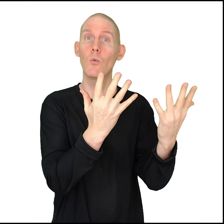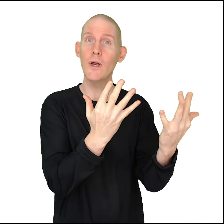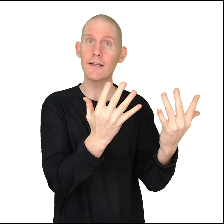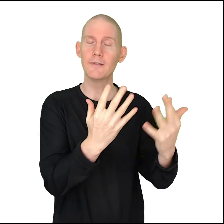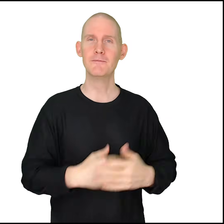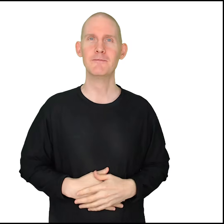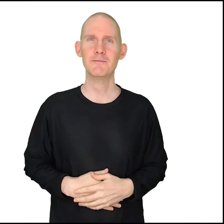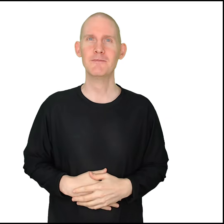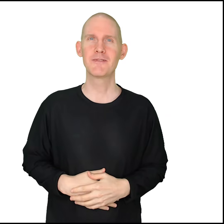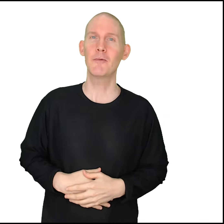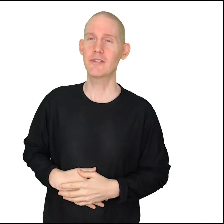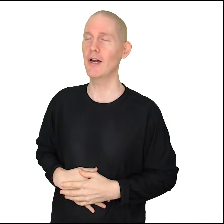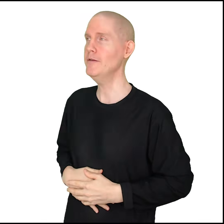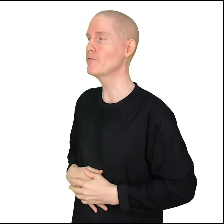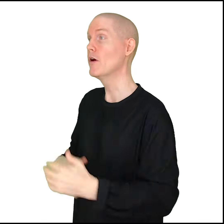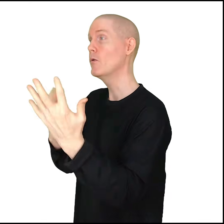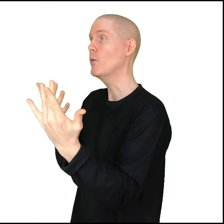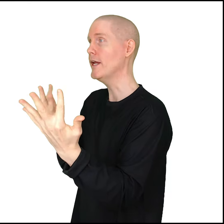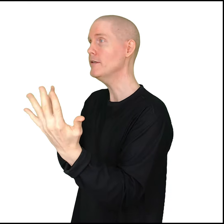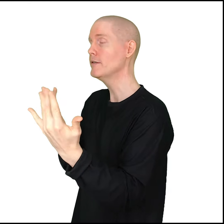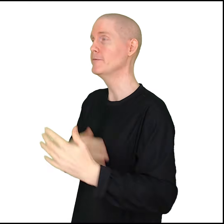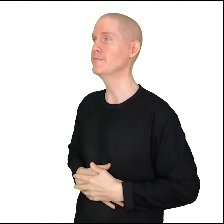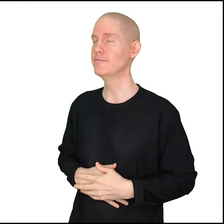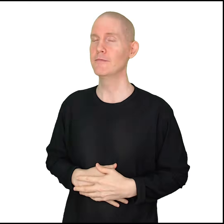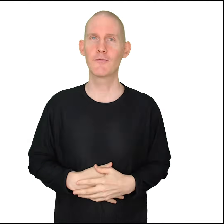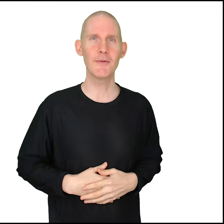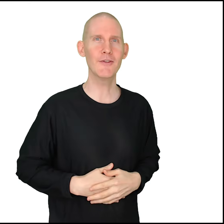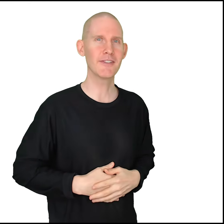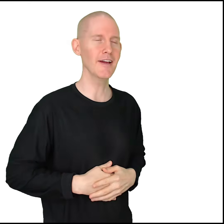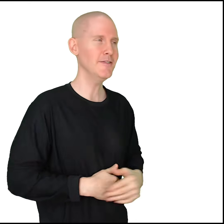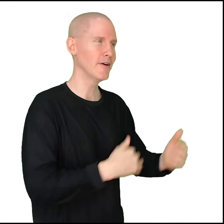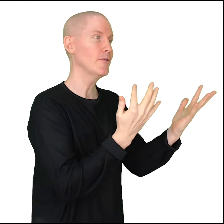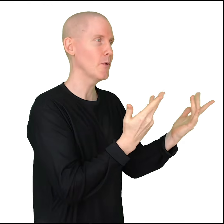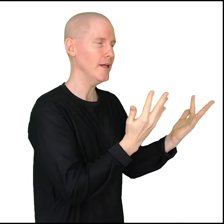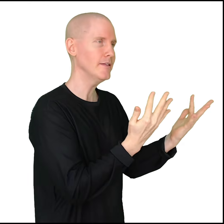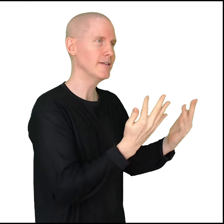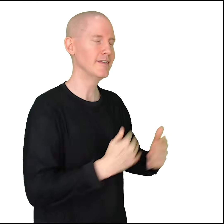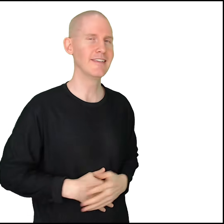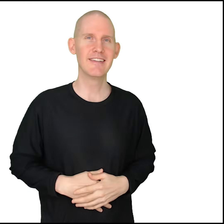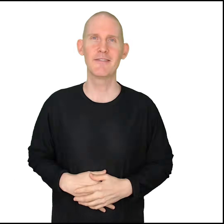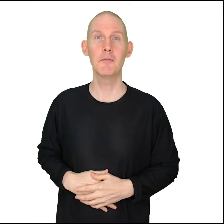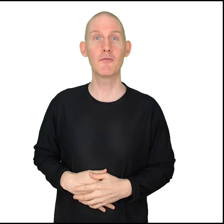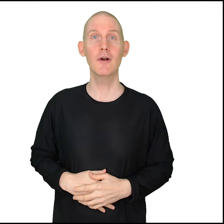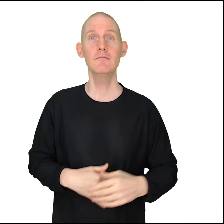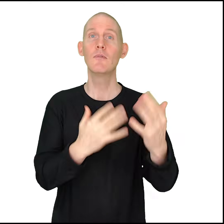Wait. From the side, wait. From the other side, wait. From the front,